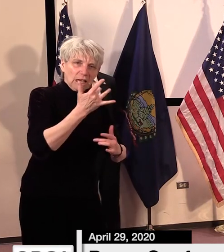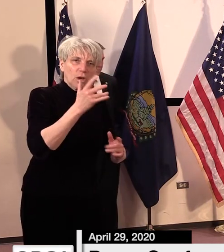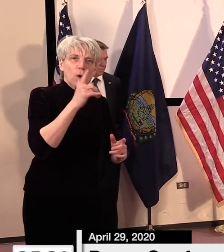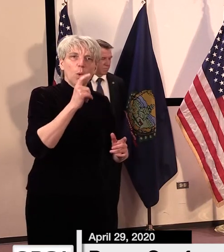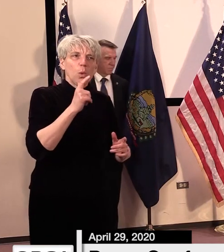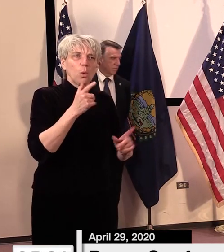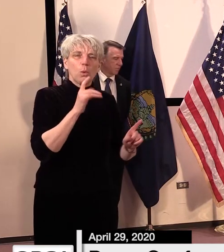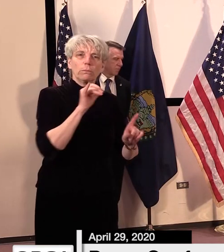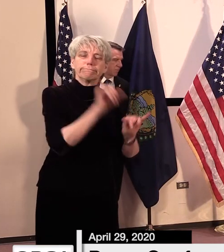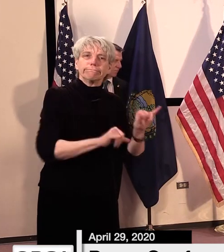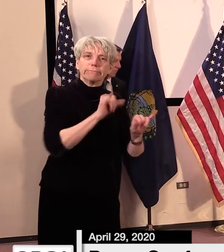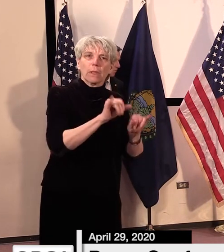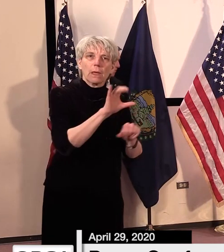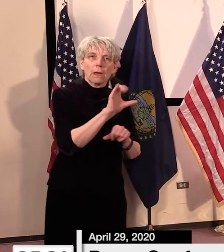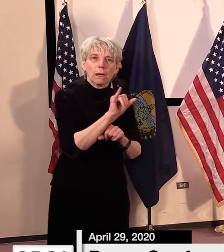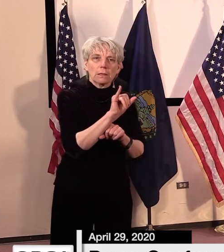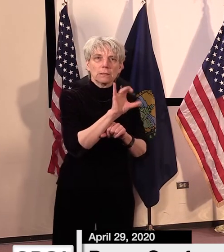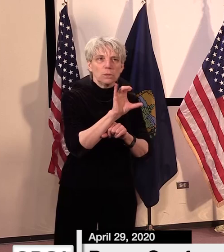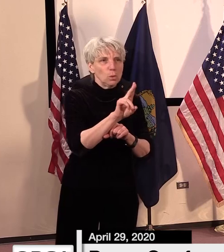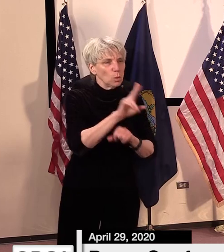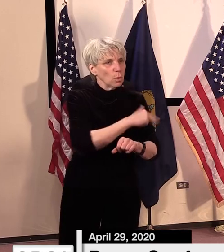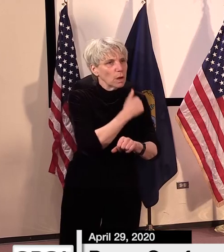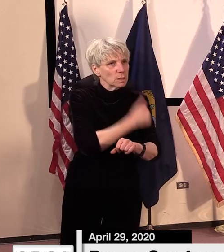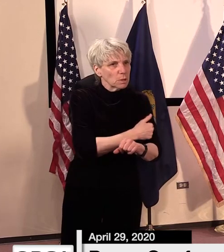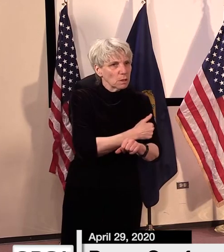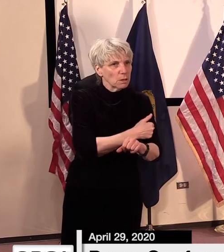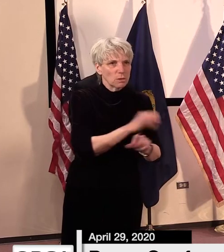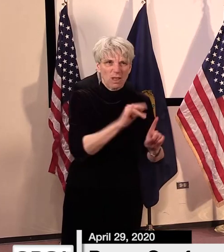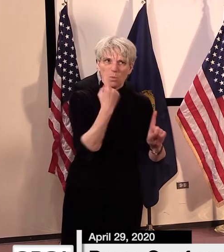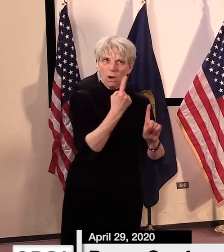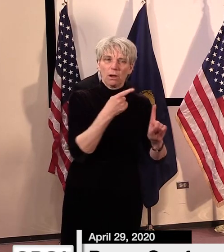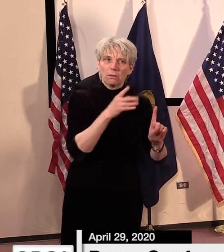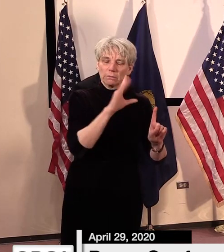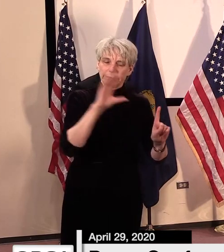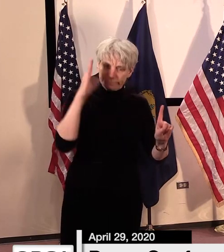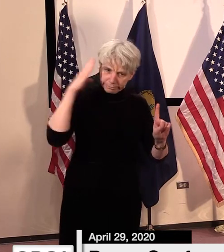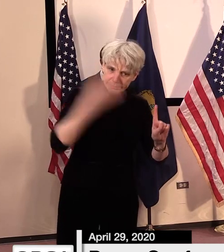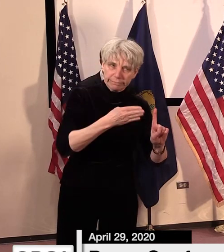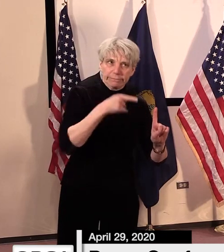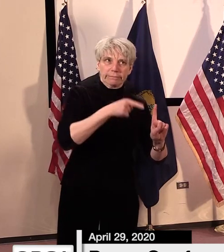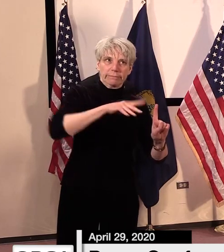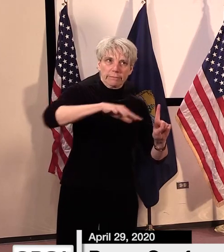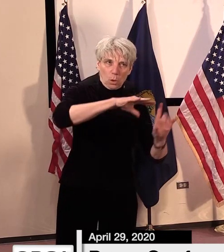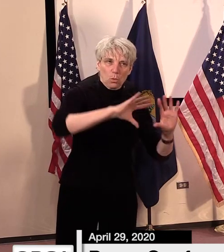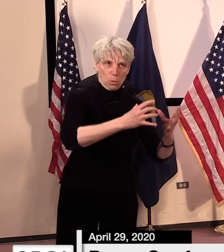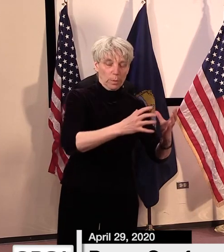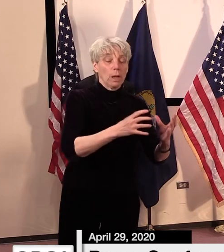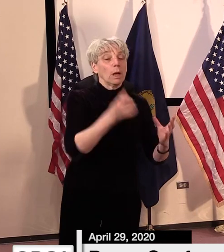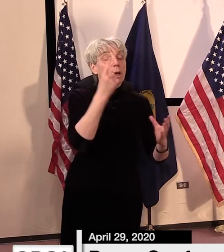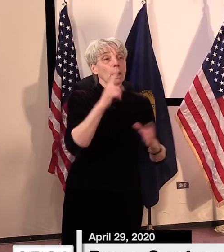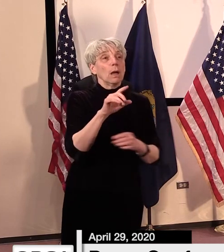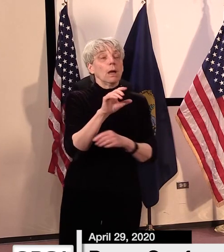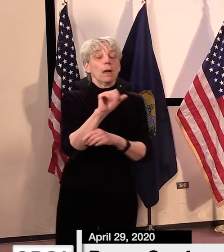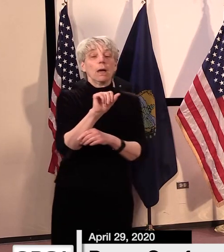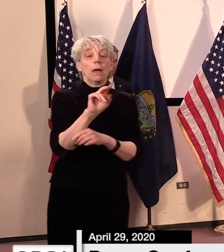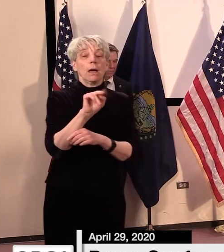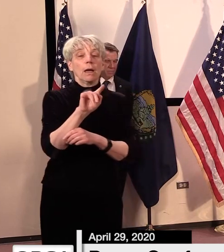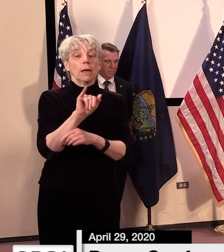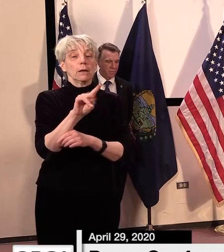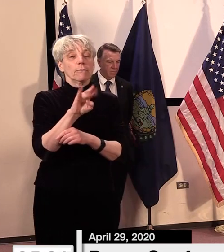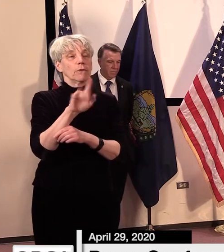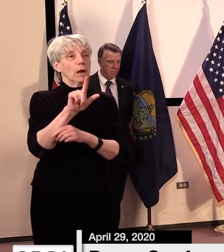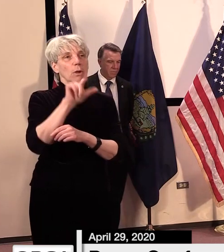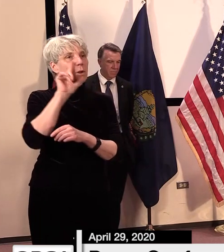But the whole field of antiviral therapeutics goes beyond specific drugs. It also goes